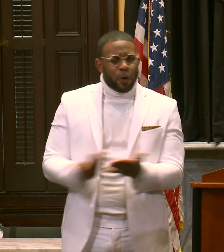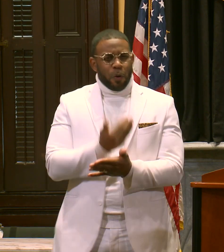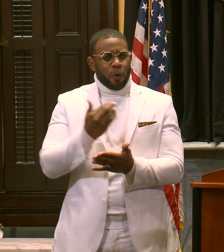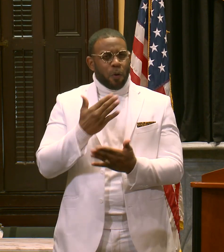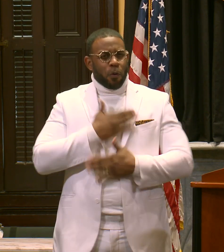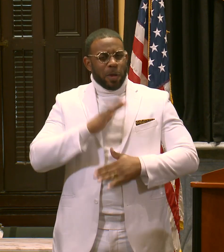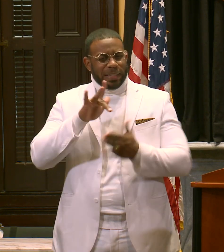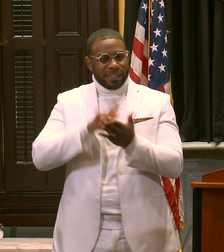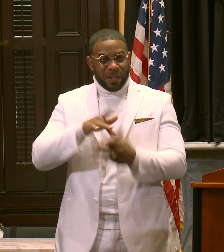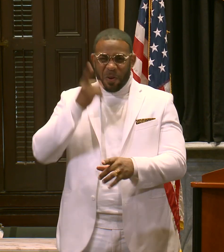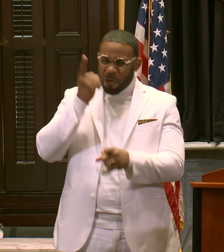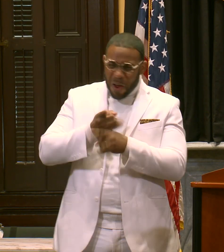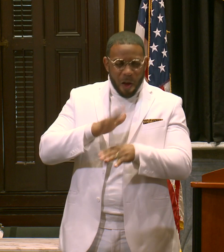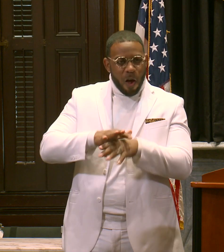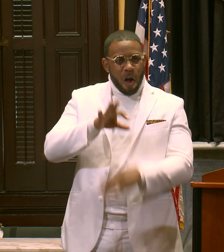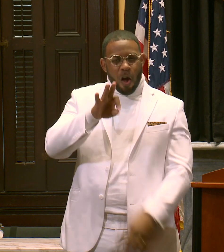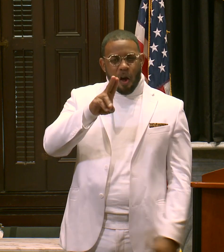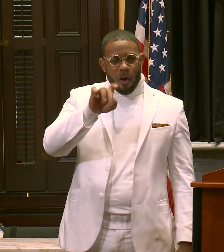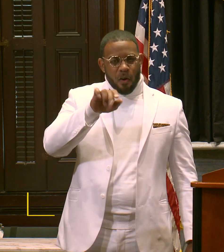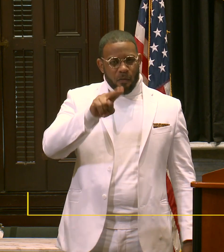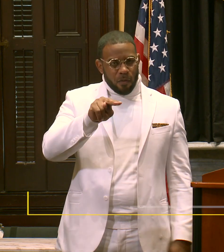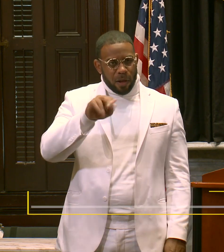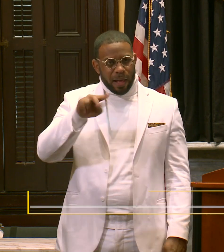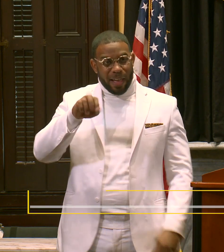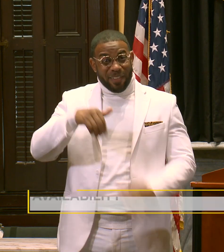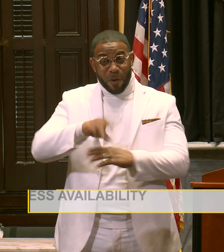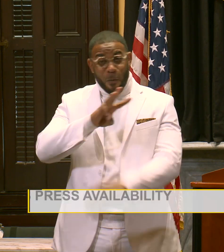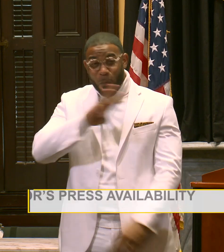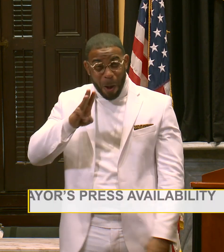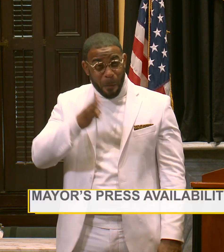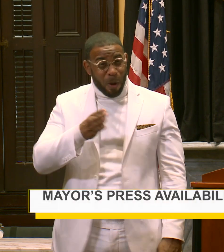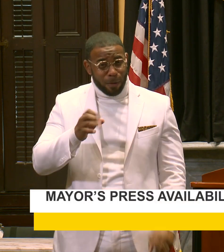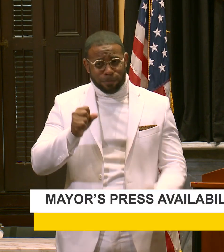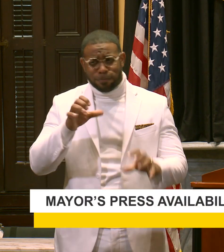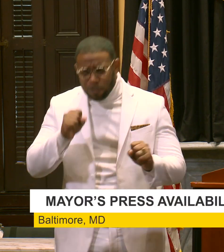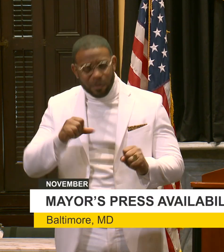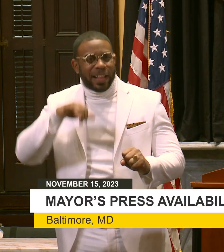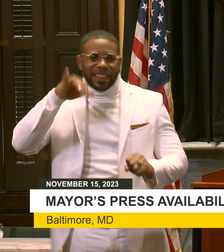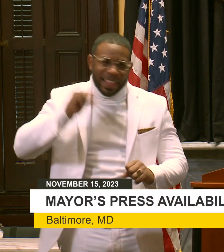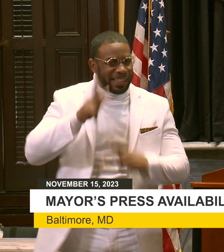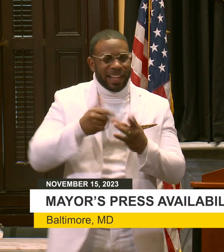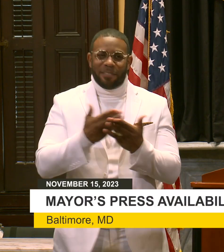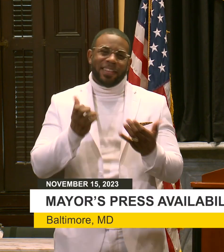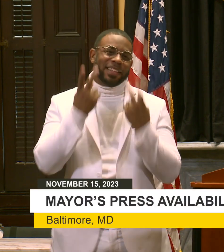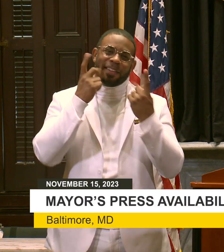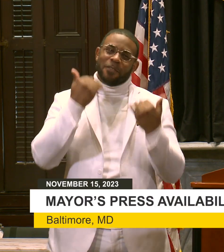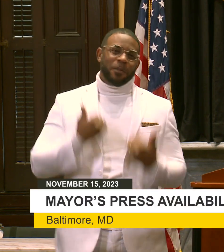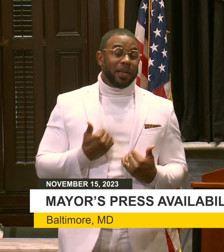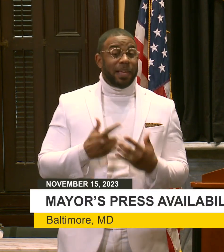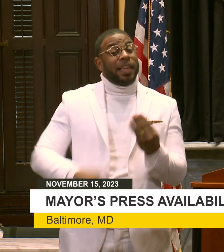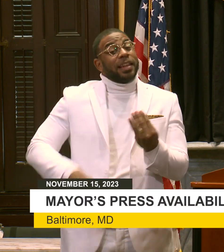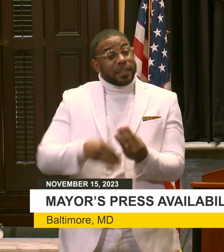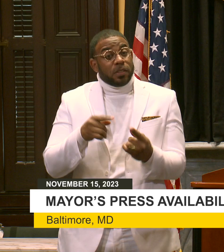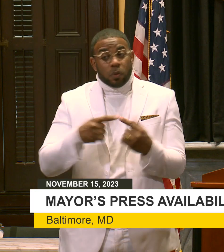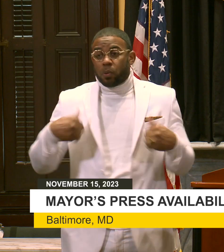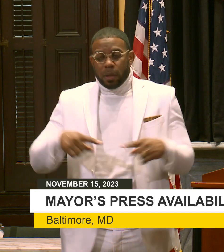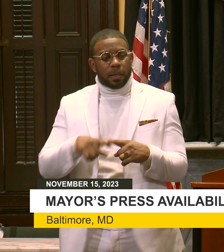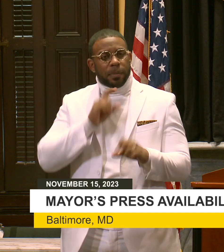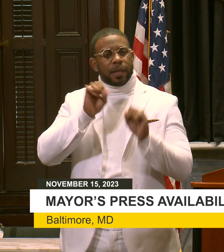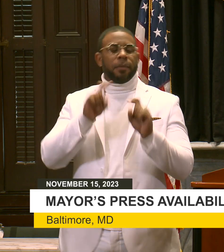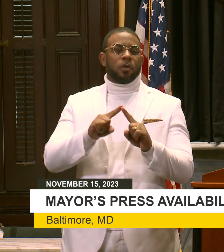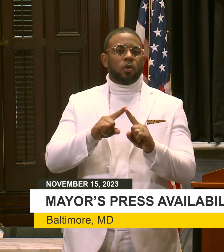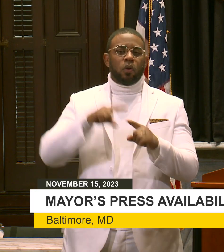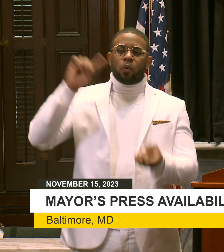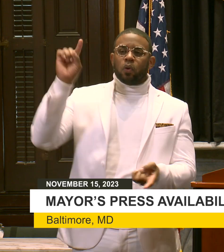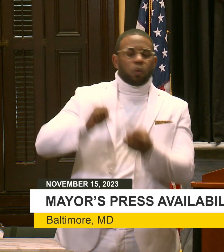rec center right on Fulton Avenue in West Baltimore. That's the kind of thing that they can see from me, in addition to us being able